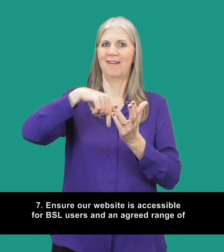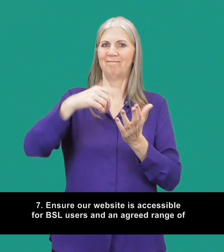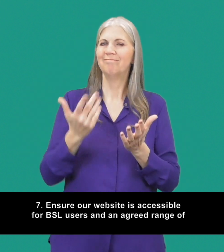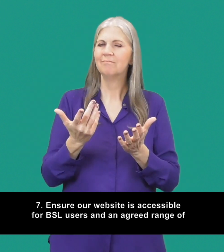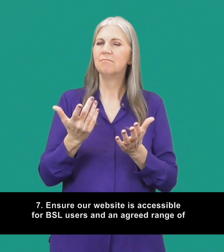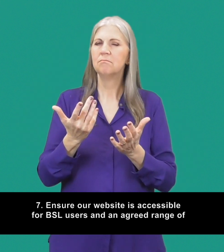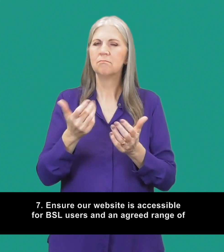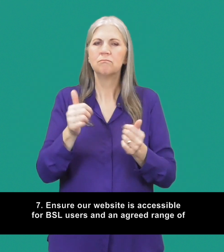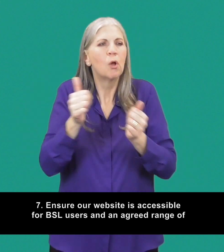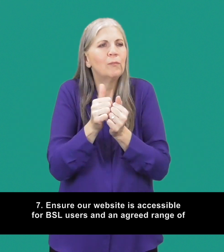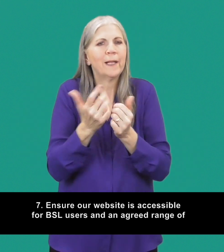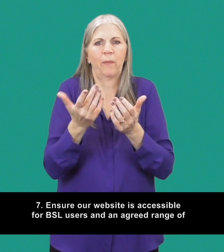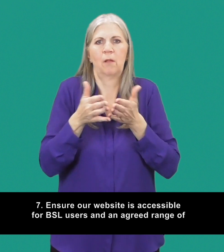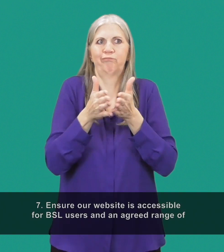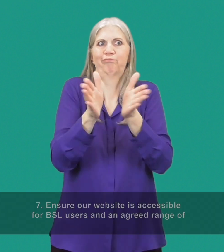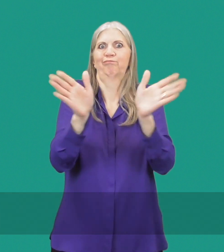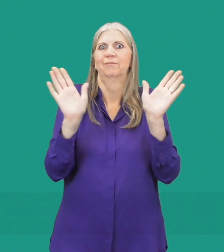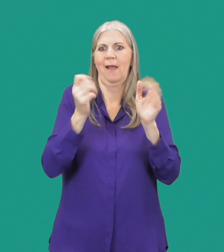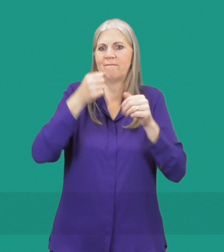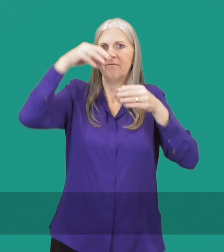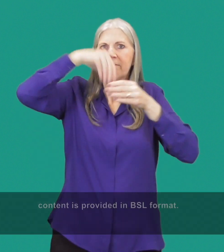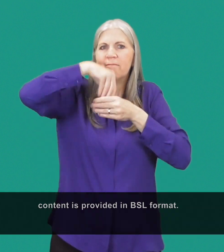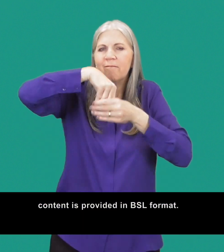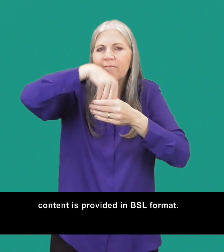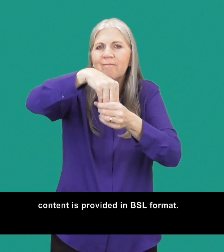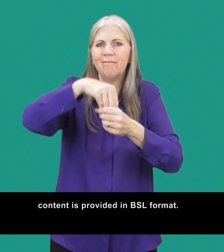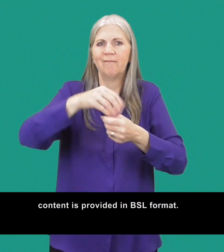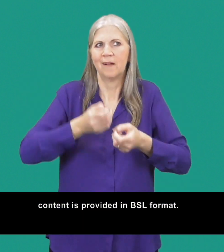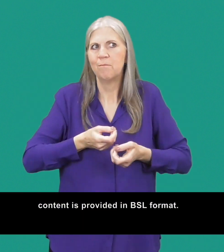of content is provided in BSL format.